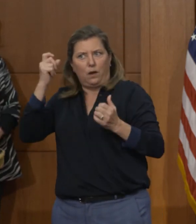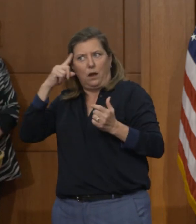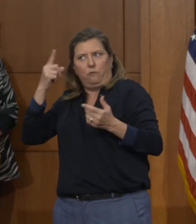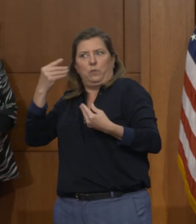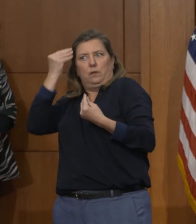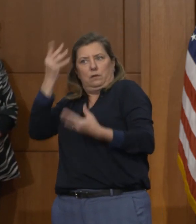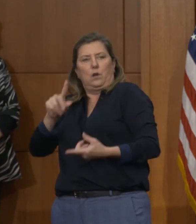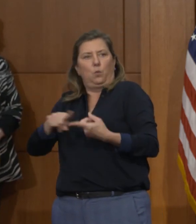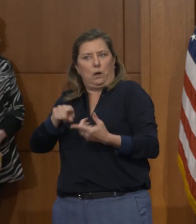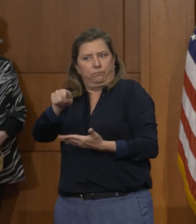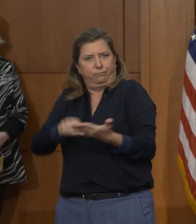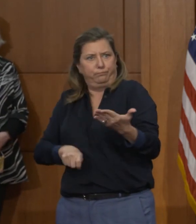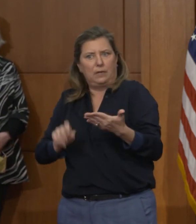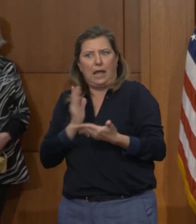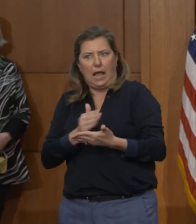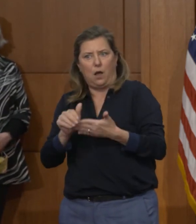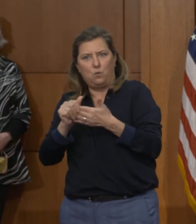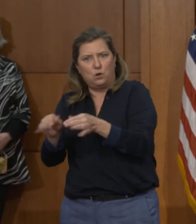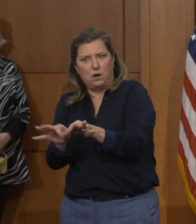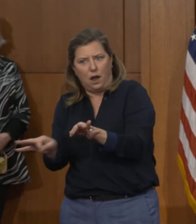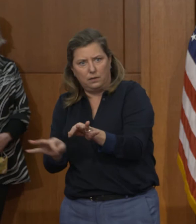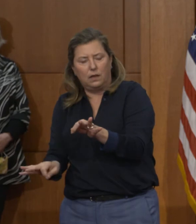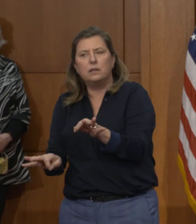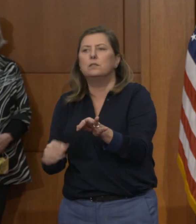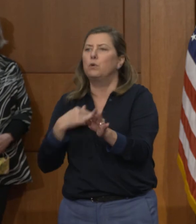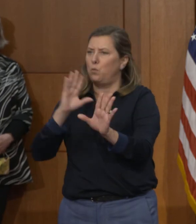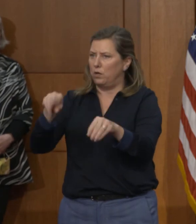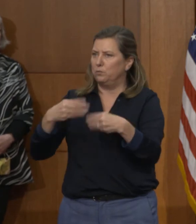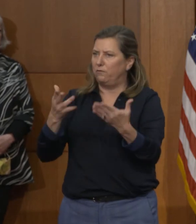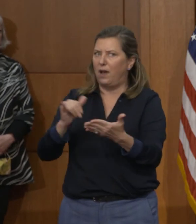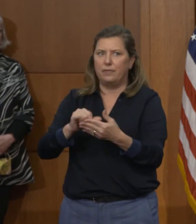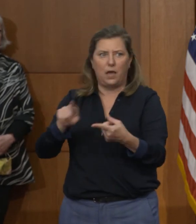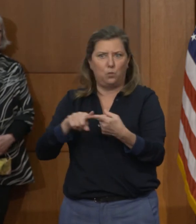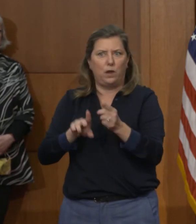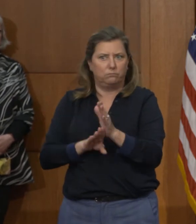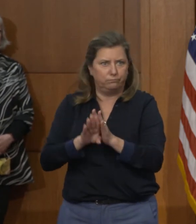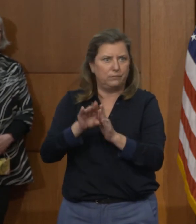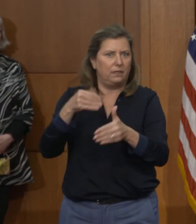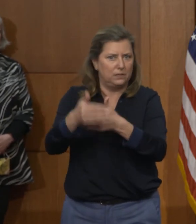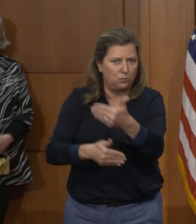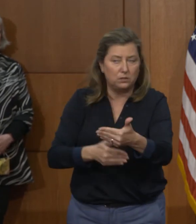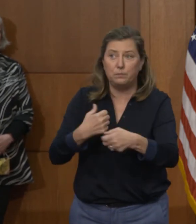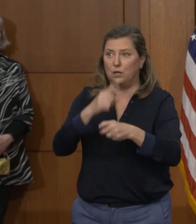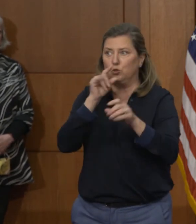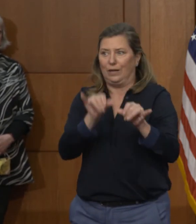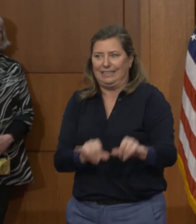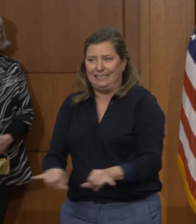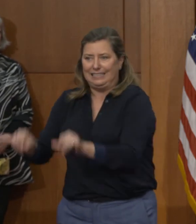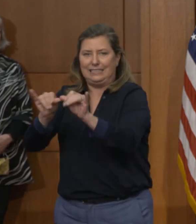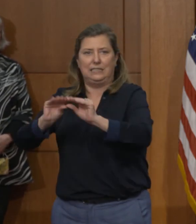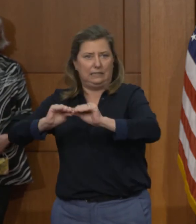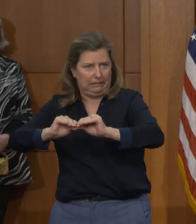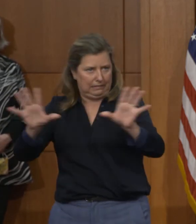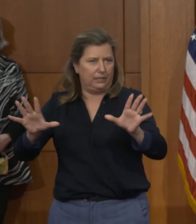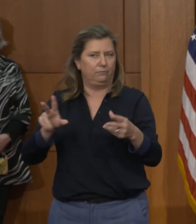these guidelines, and that's what we're hoping to provide in developing this process, is that consistency and that clarity.